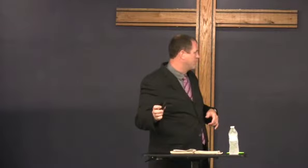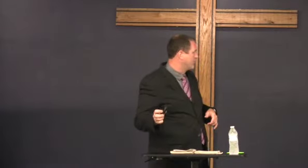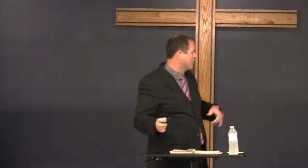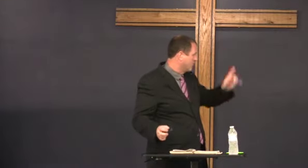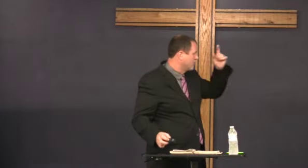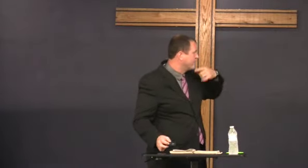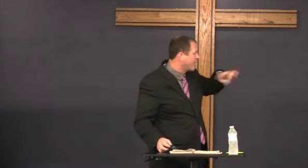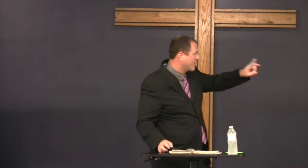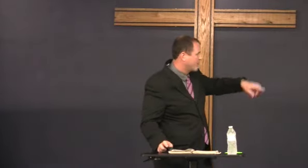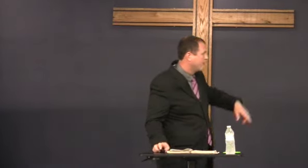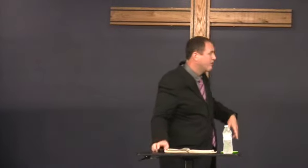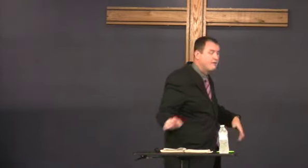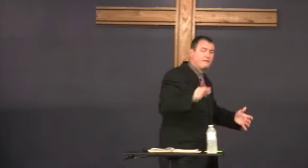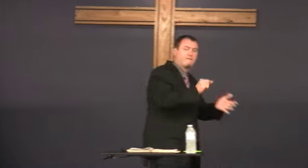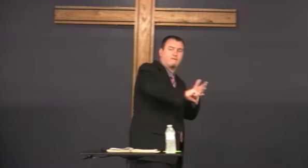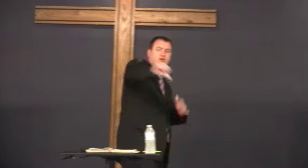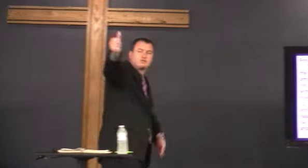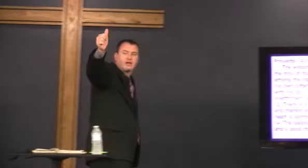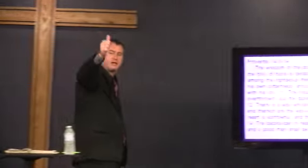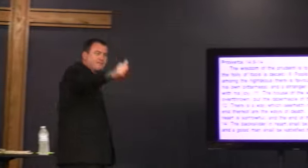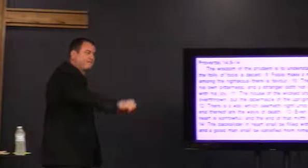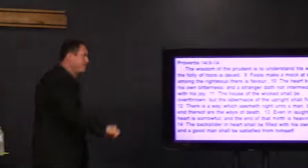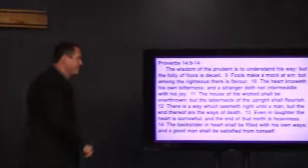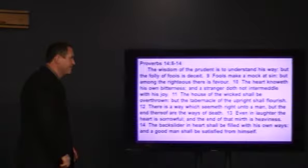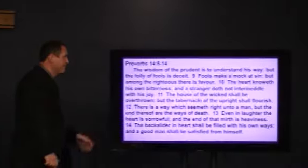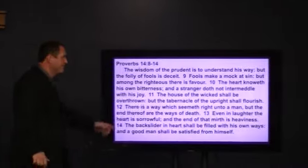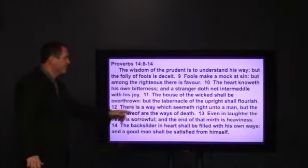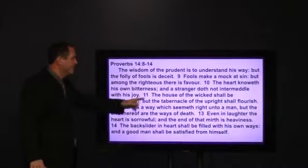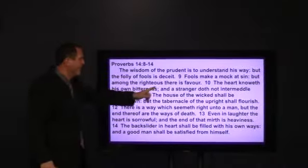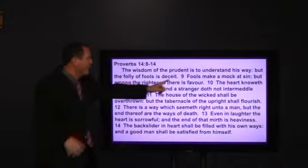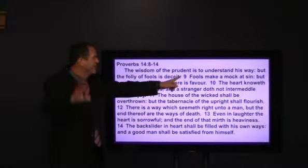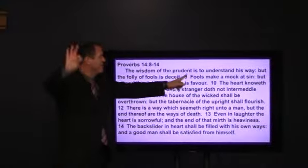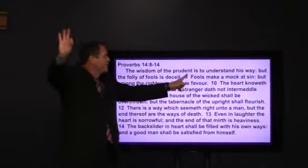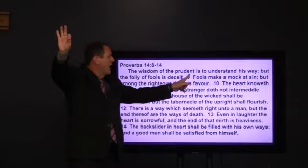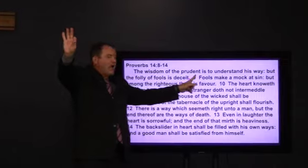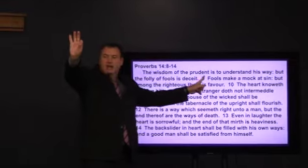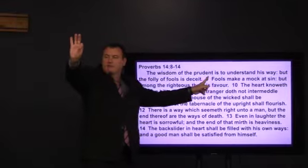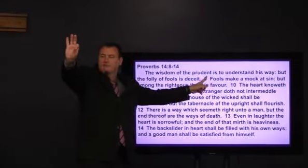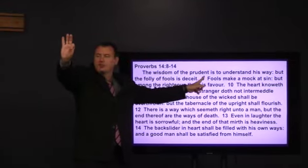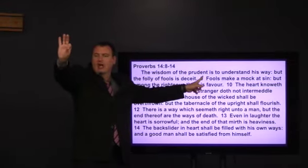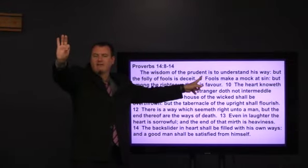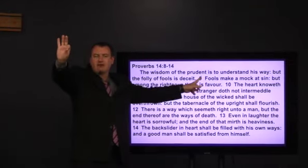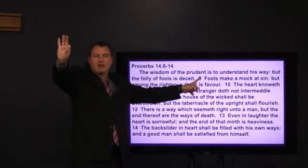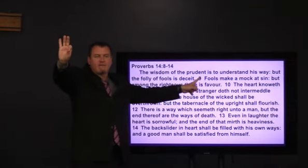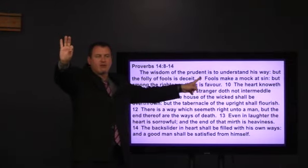Okay, so here we are. verse 9.